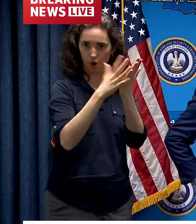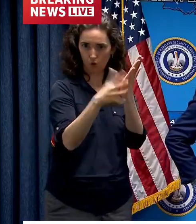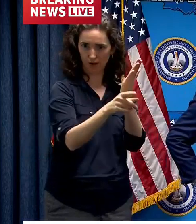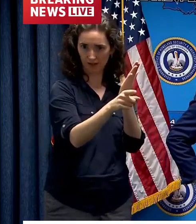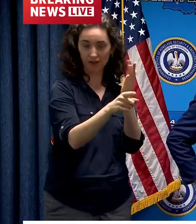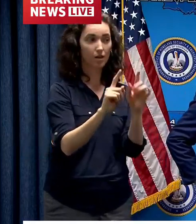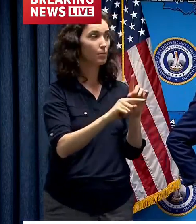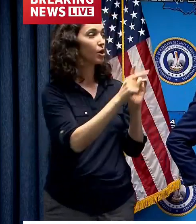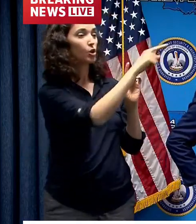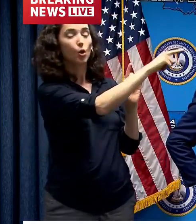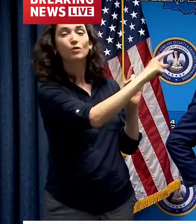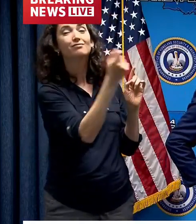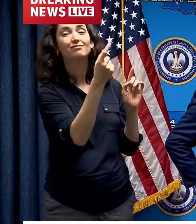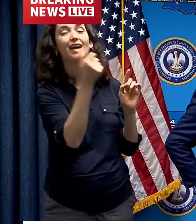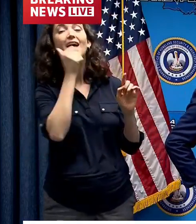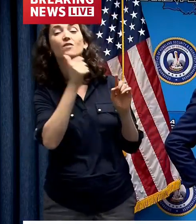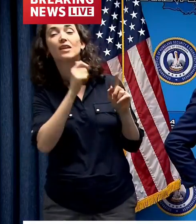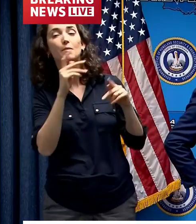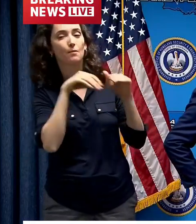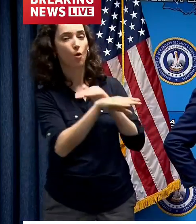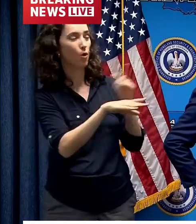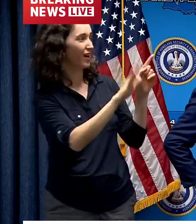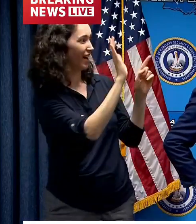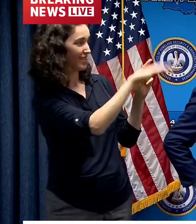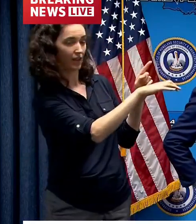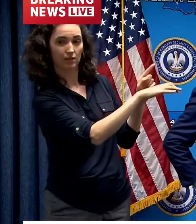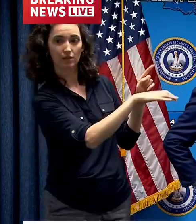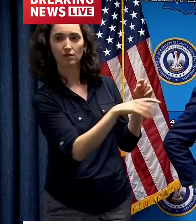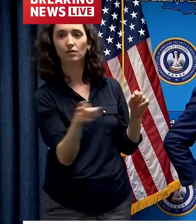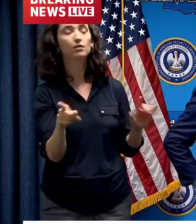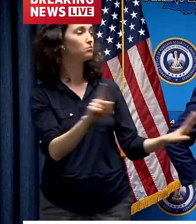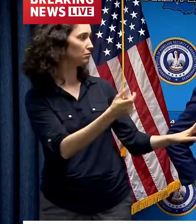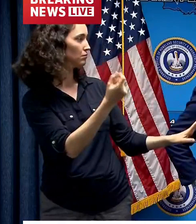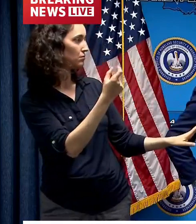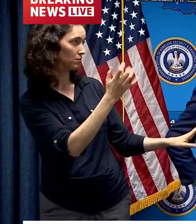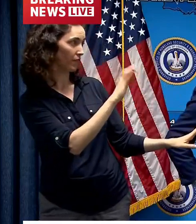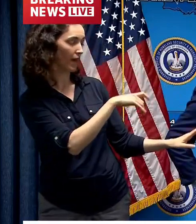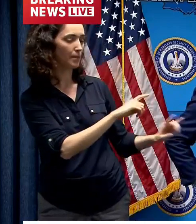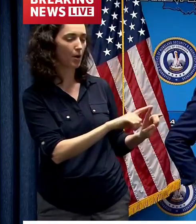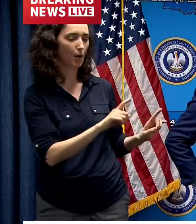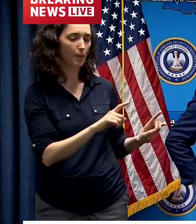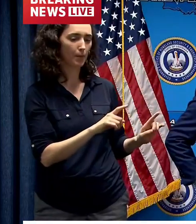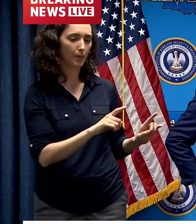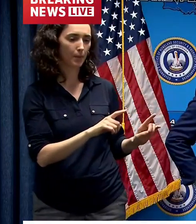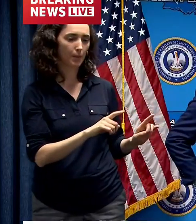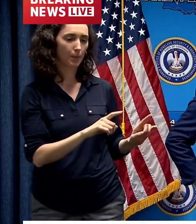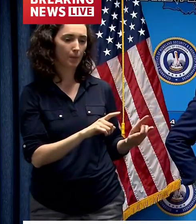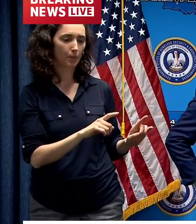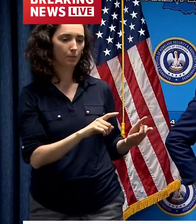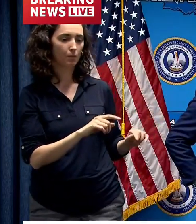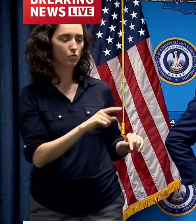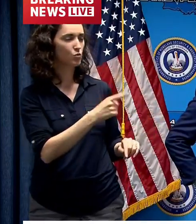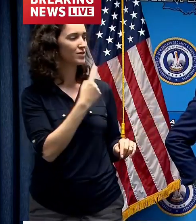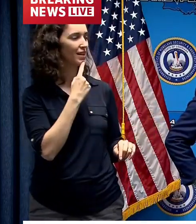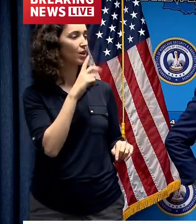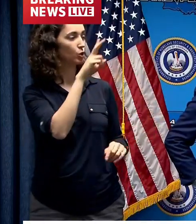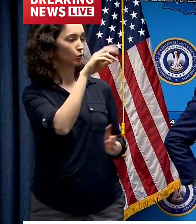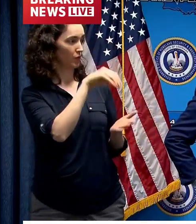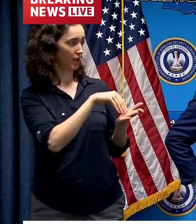But again, these are daily admissions. I just want to make that clear. Right. We're talking about. If I'm understanding that correctly, is that you said you got 2,000